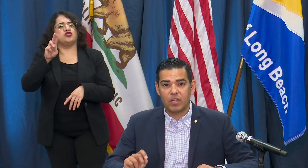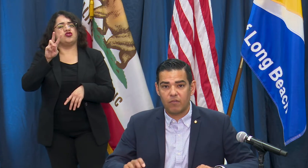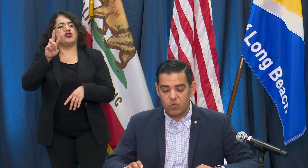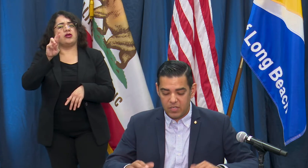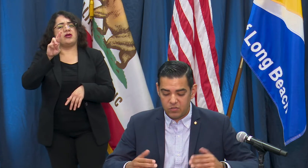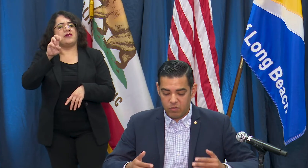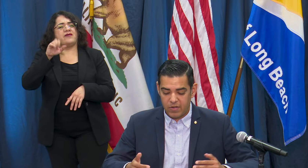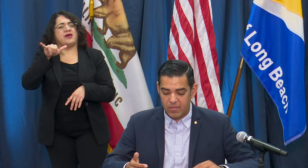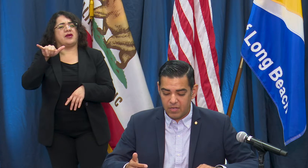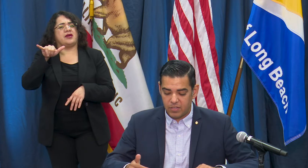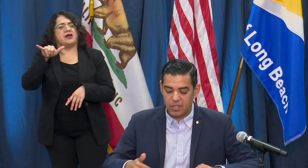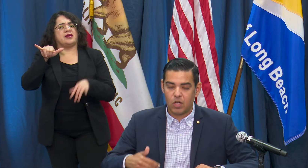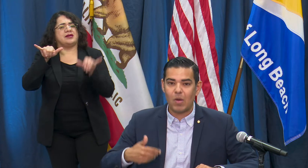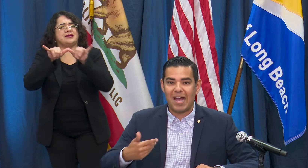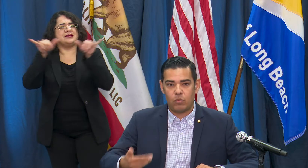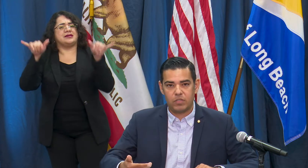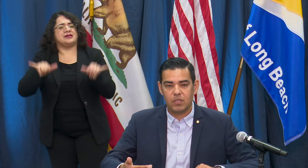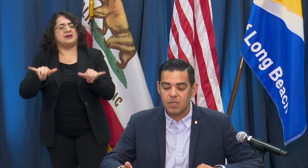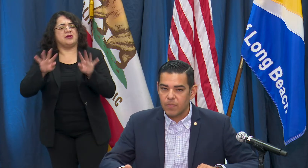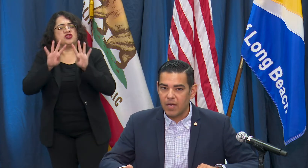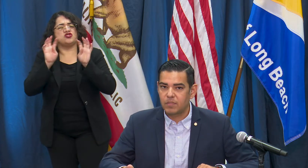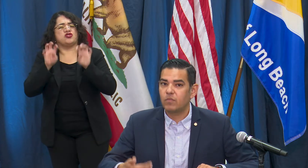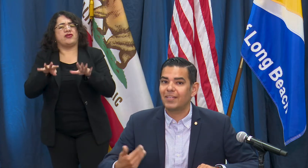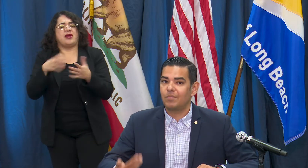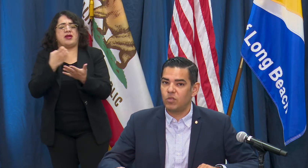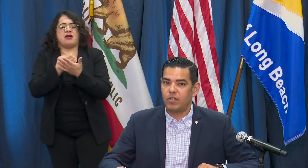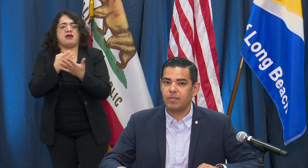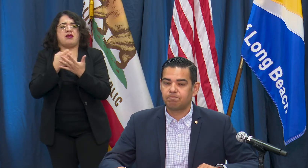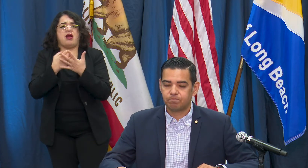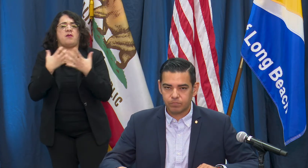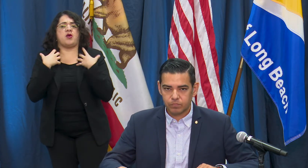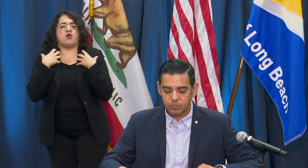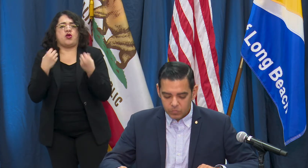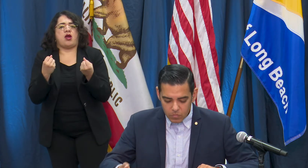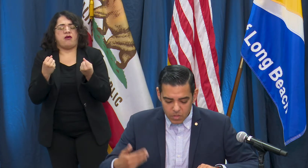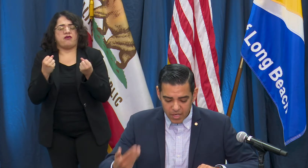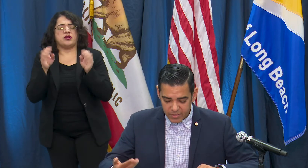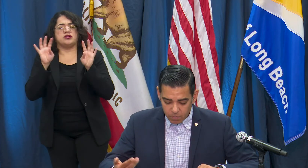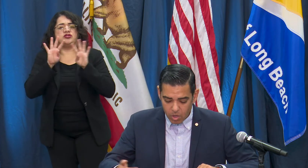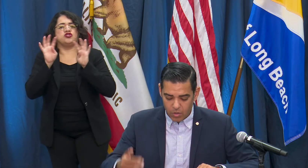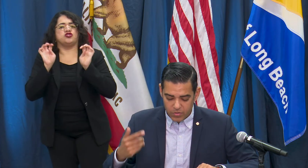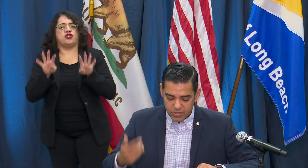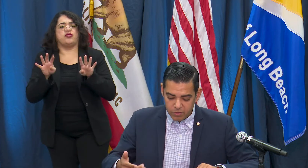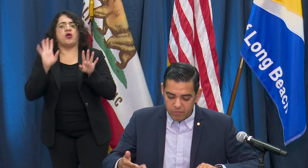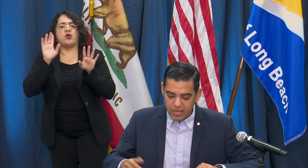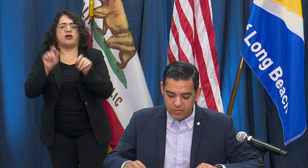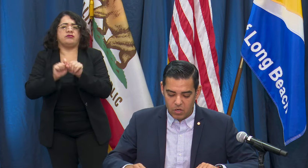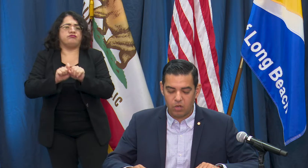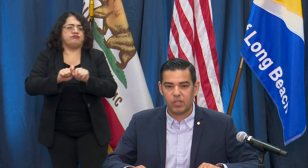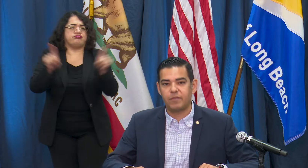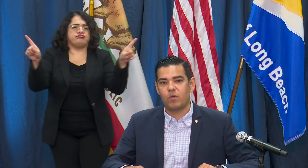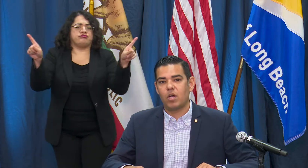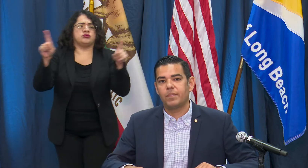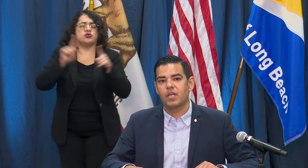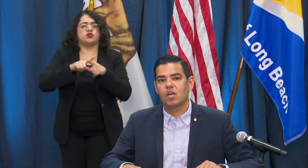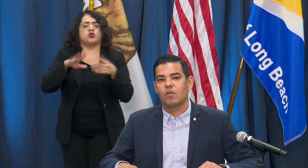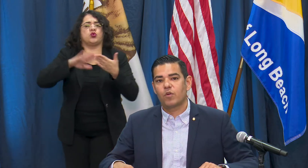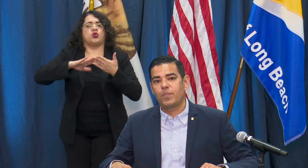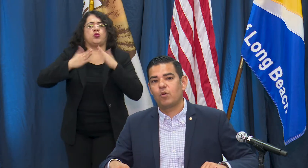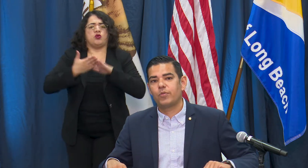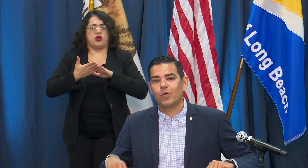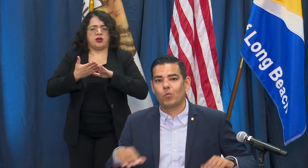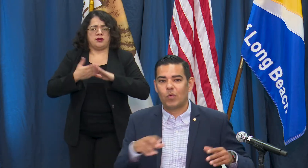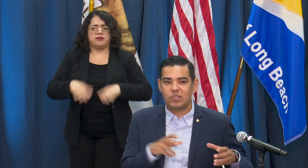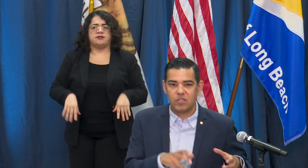economic recovery survey that is going to go out to the community tomorrow. And this survey is an online forum